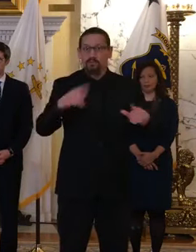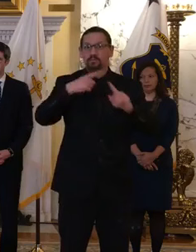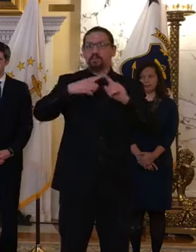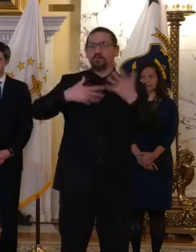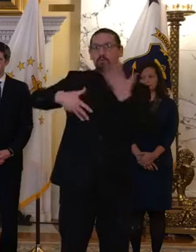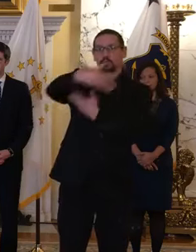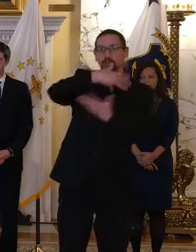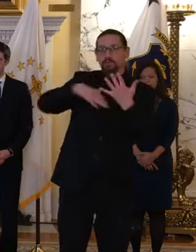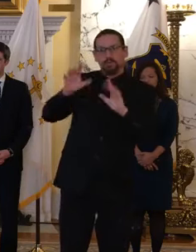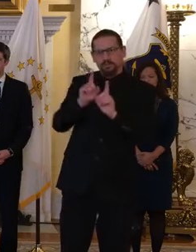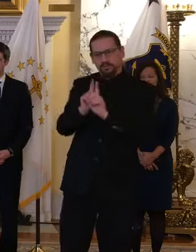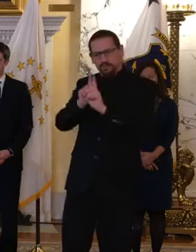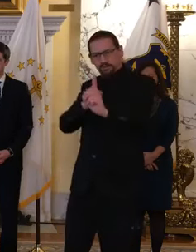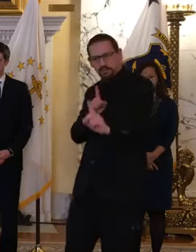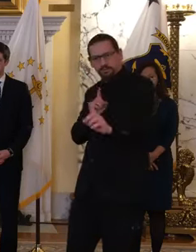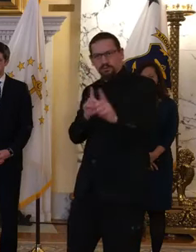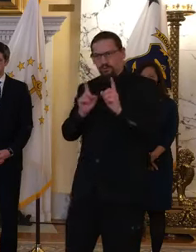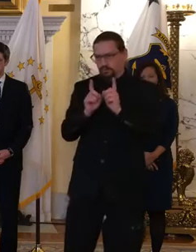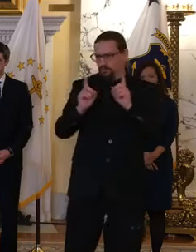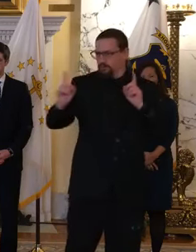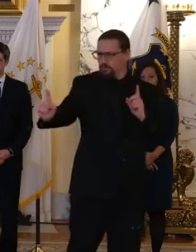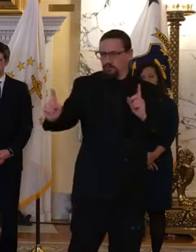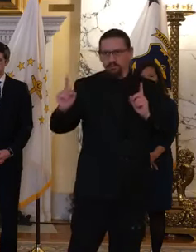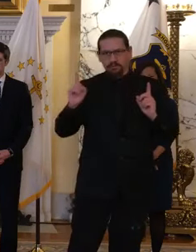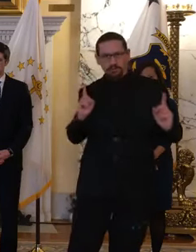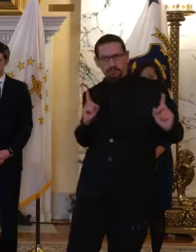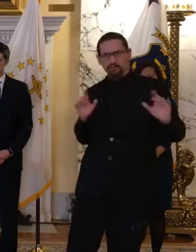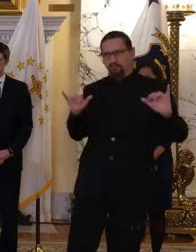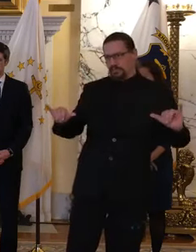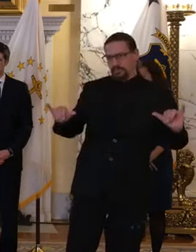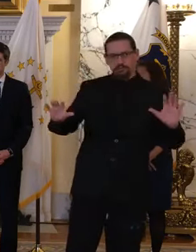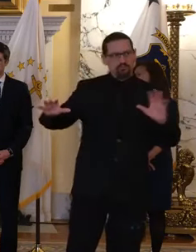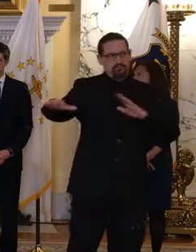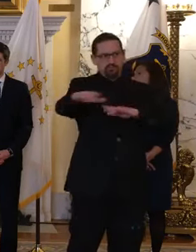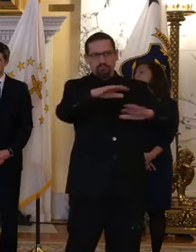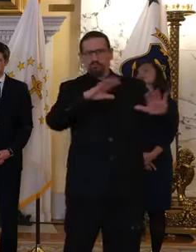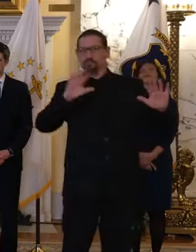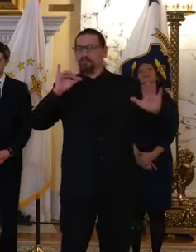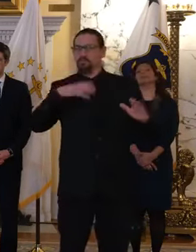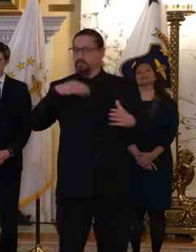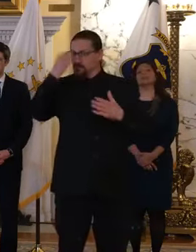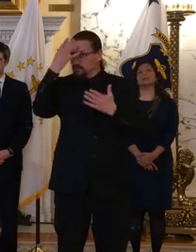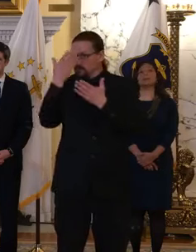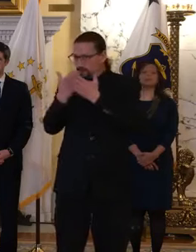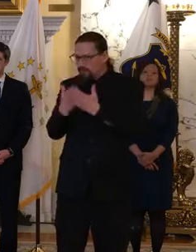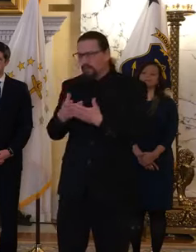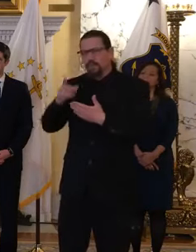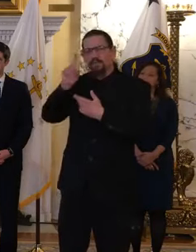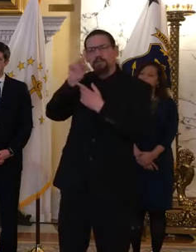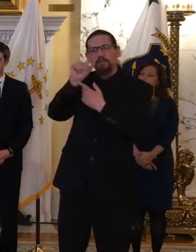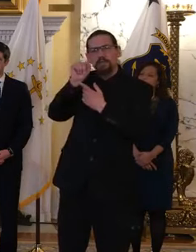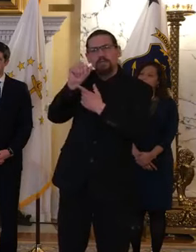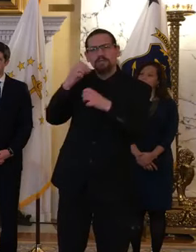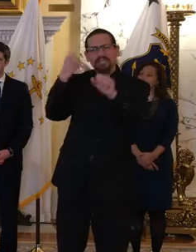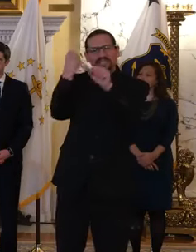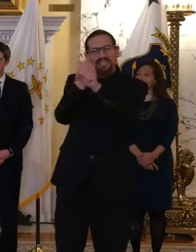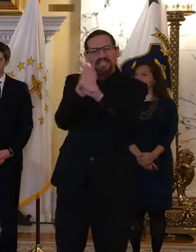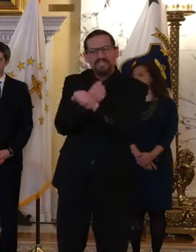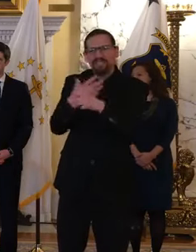informed. So, in addition to the fact that if you show up at a testing center without an appointment, you're not going to be